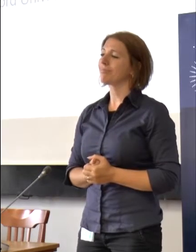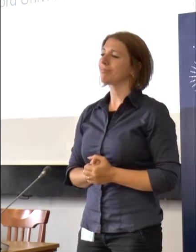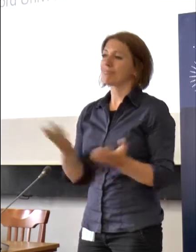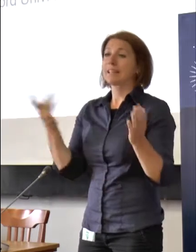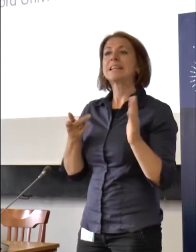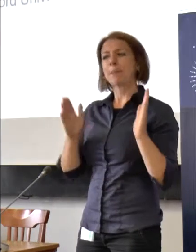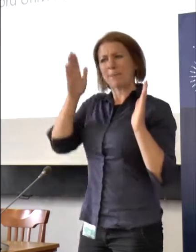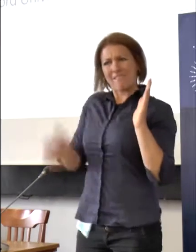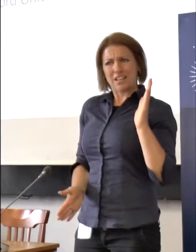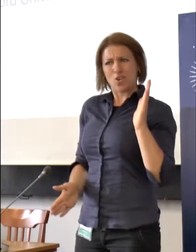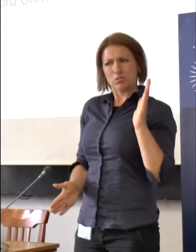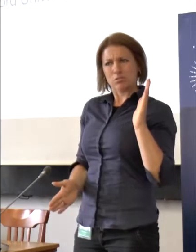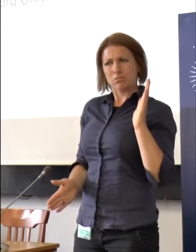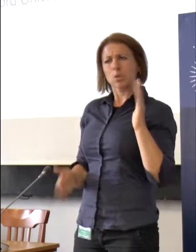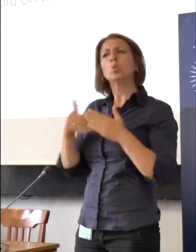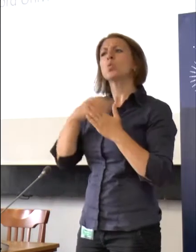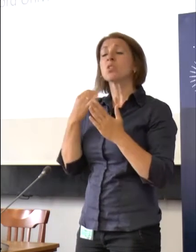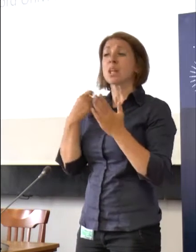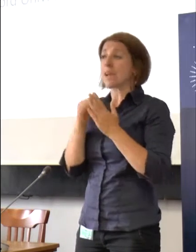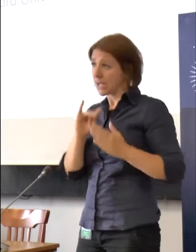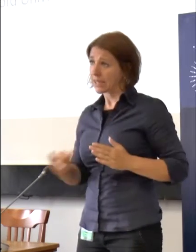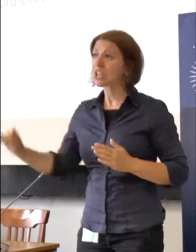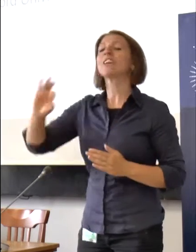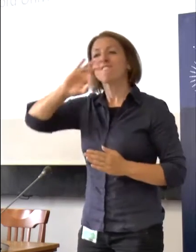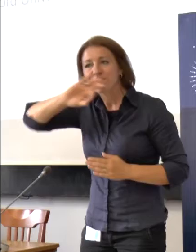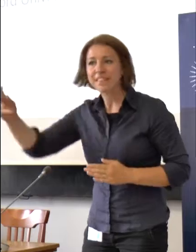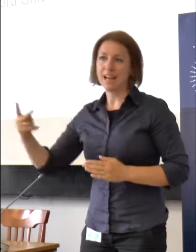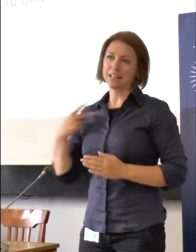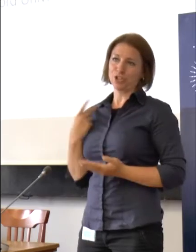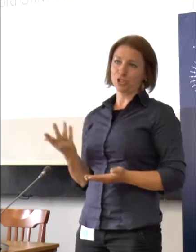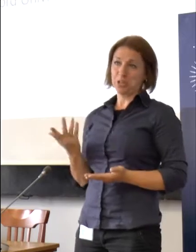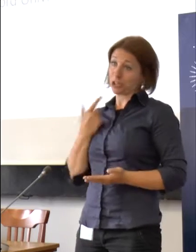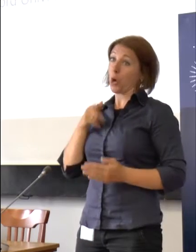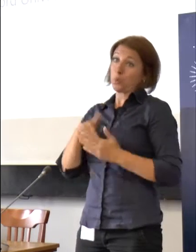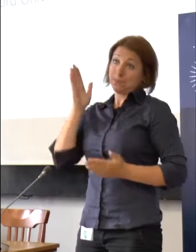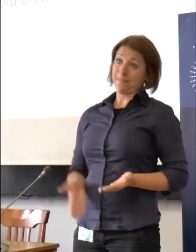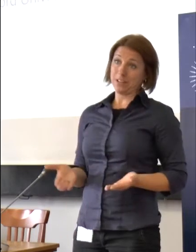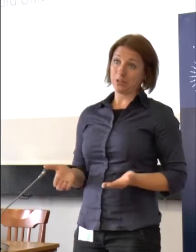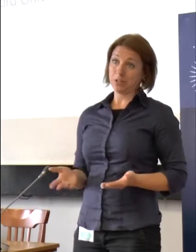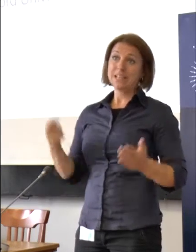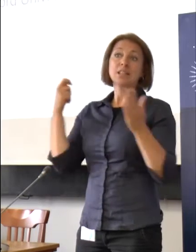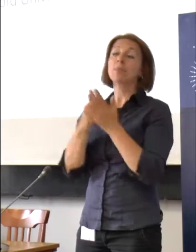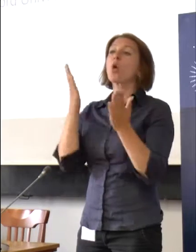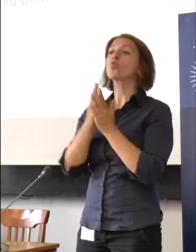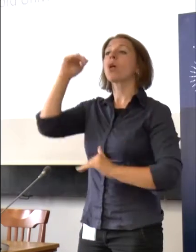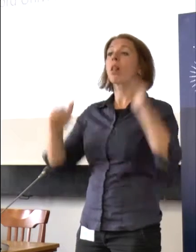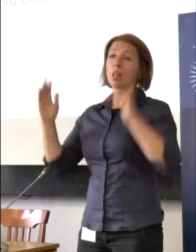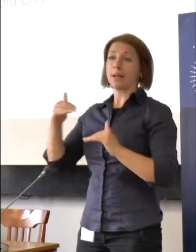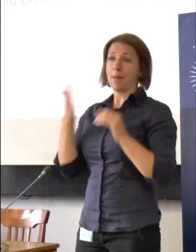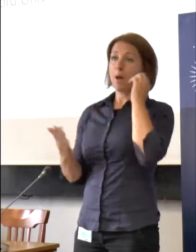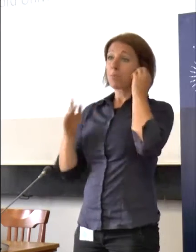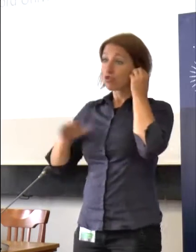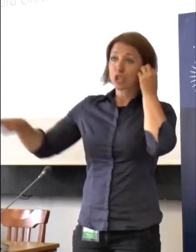because if everybody is able to speak English, of course, also the elites have no advantages anymore, and it's a